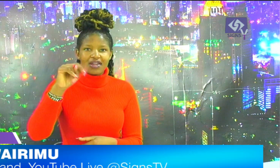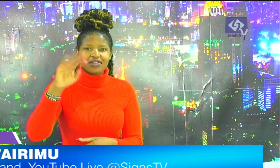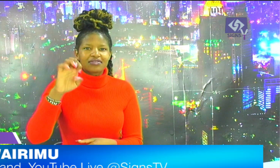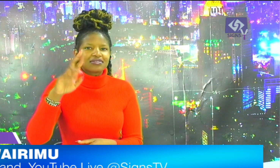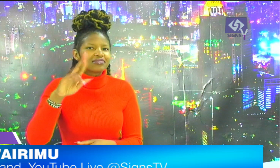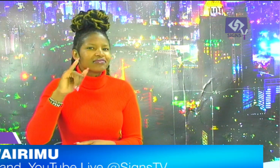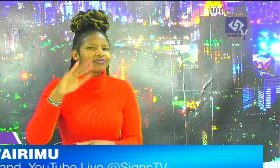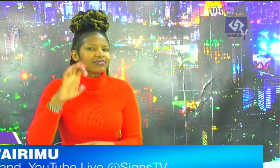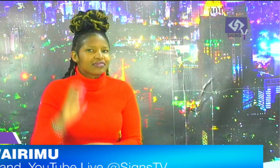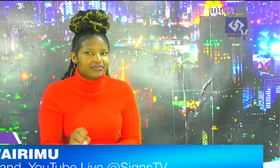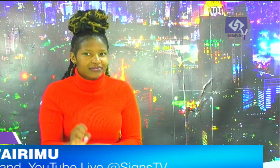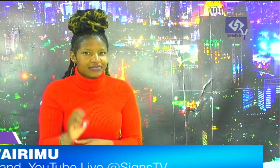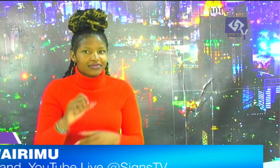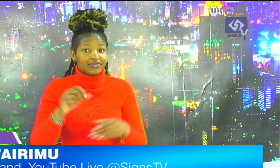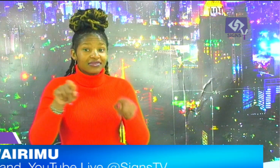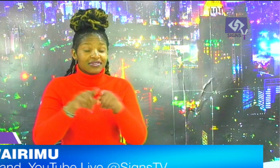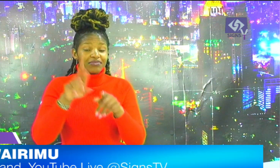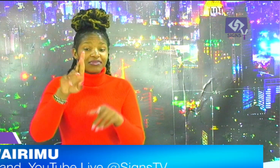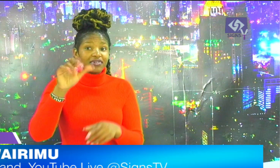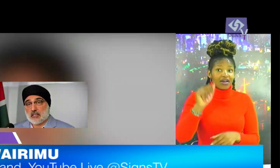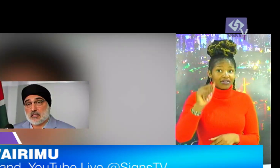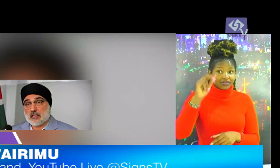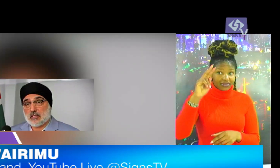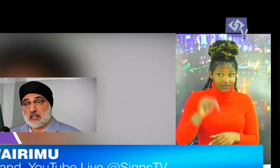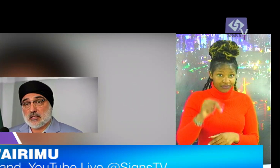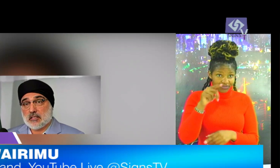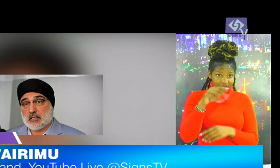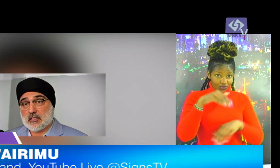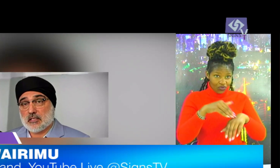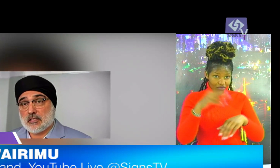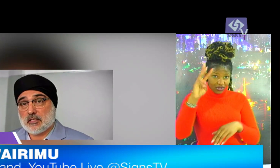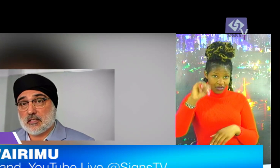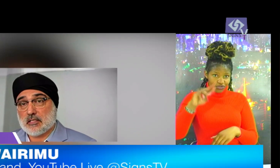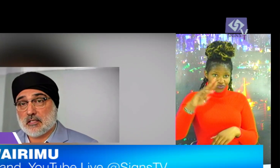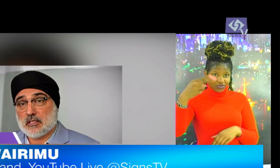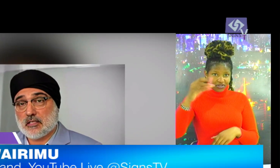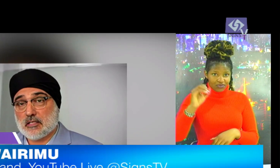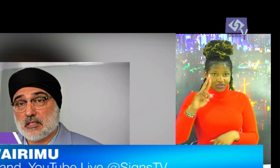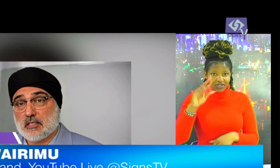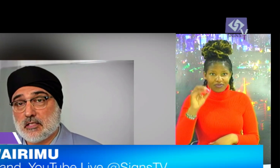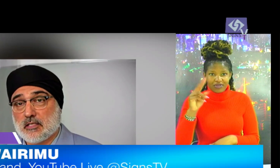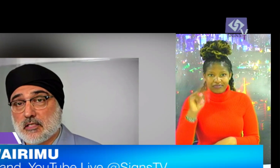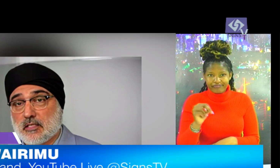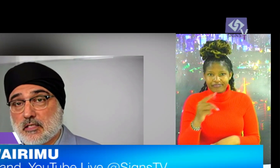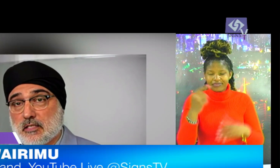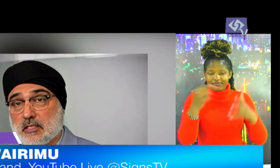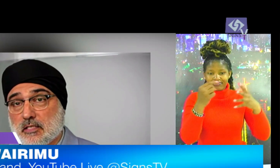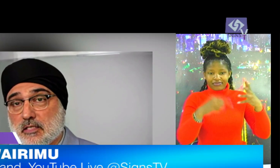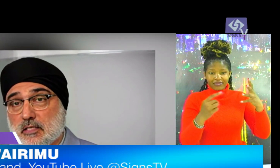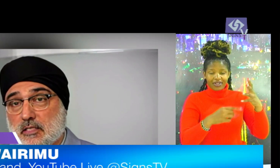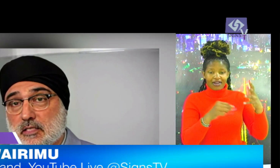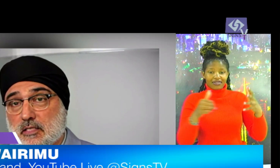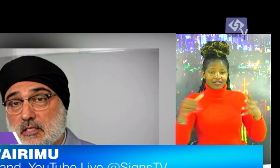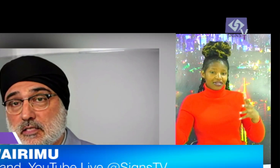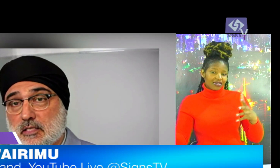Ndiwa, Menengai Oil Refineries Limited, Rai Cement in Muhoroni, among